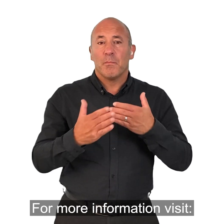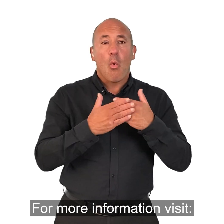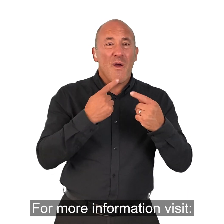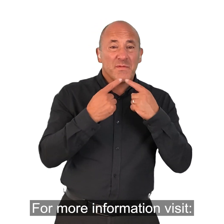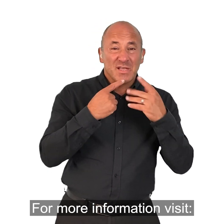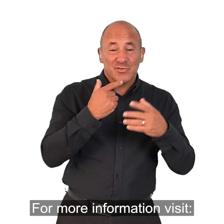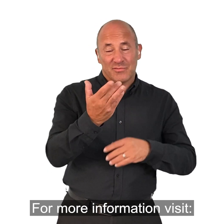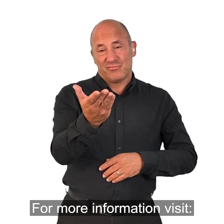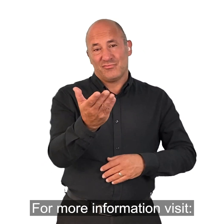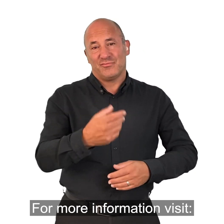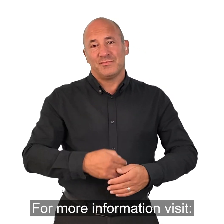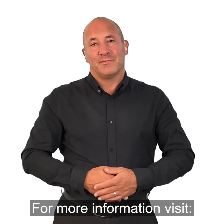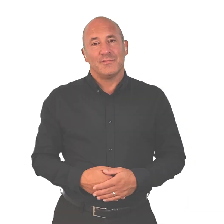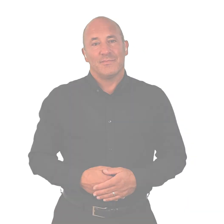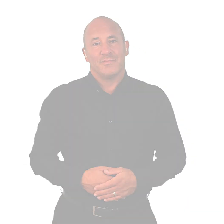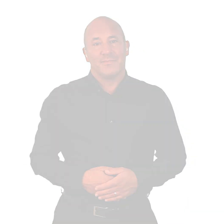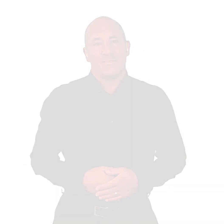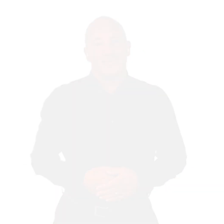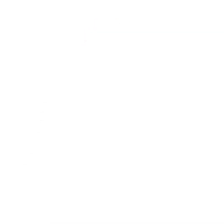For more information, visit